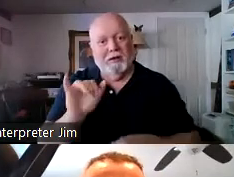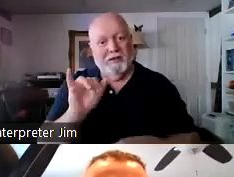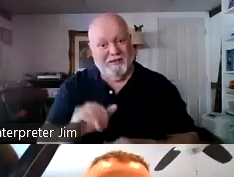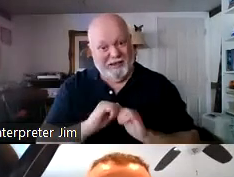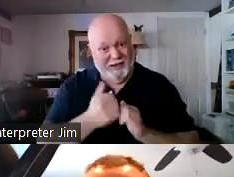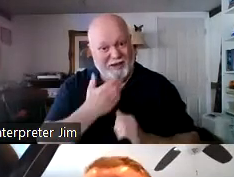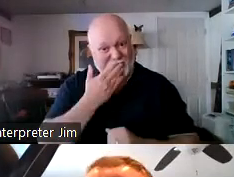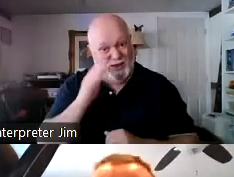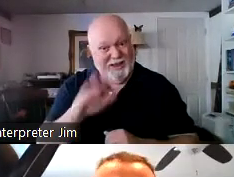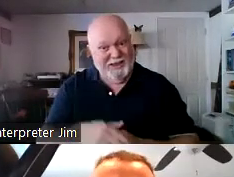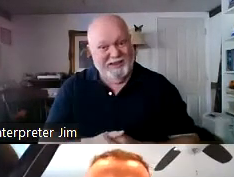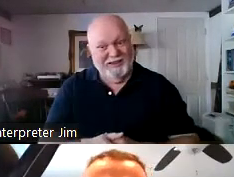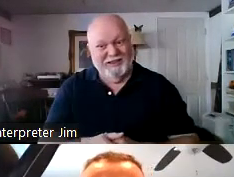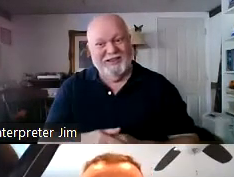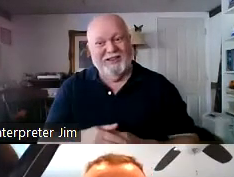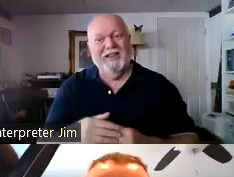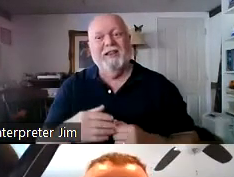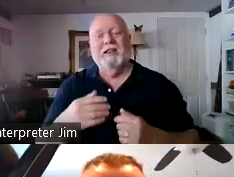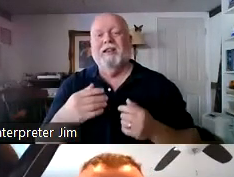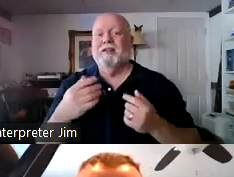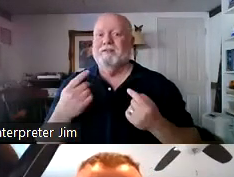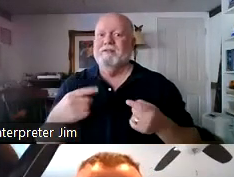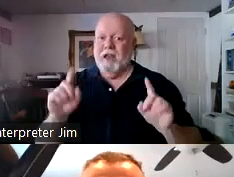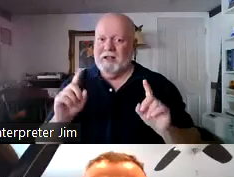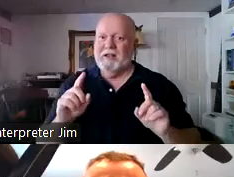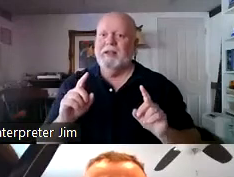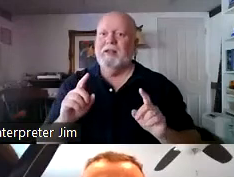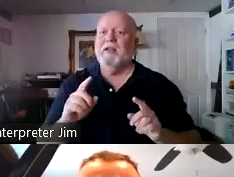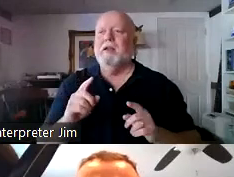you know, until it finally reached a point. And I can talk about, you know, at the end